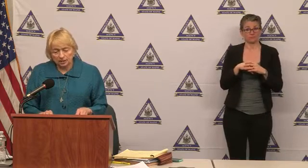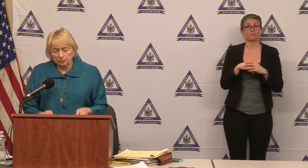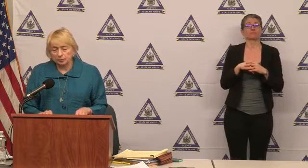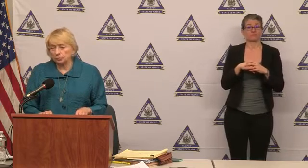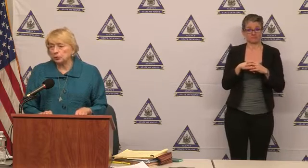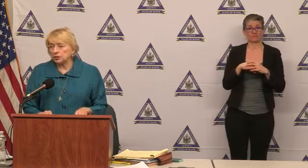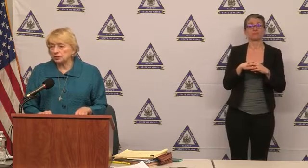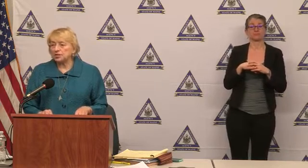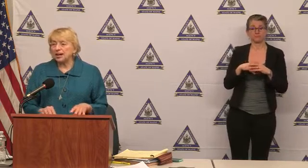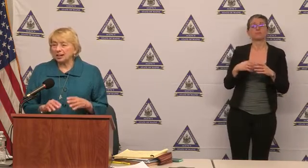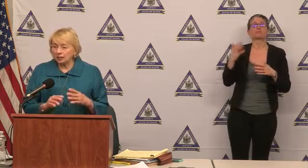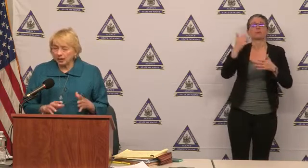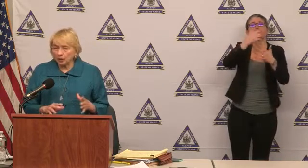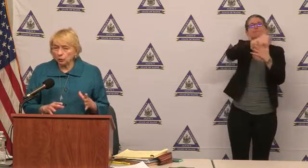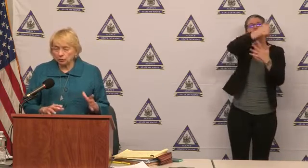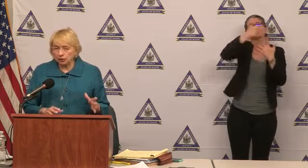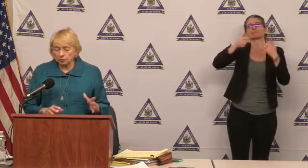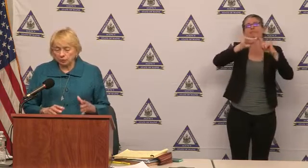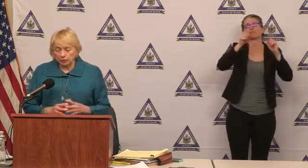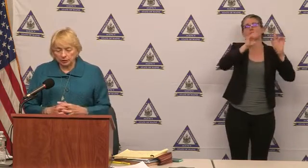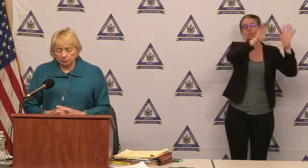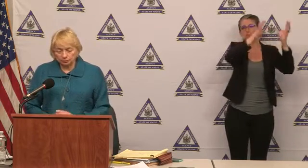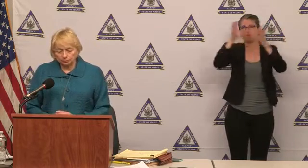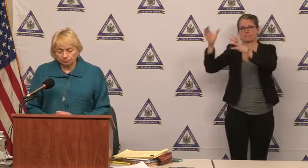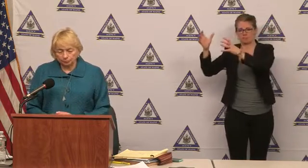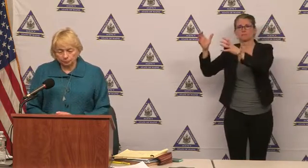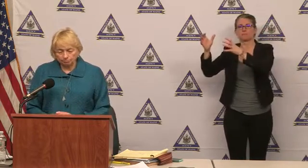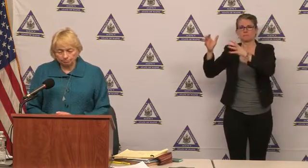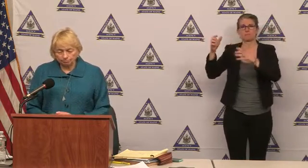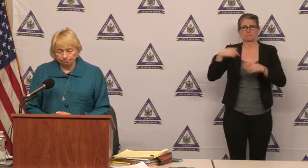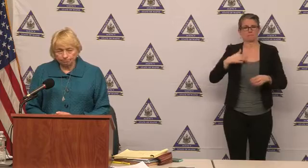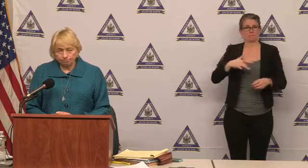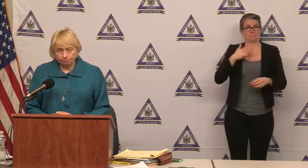state government employees are now working remotely.